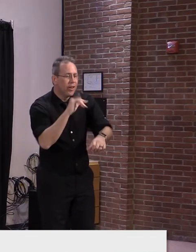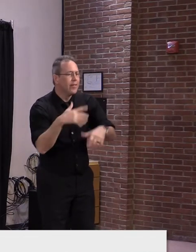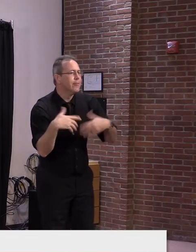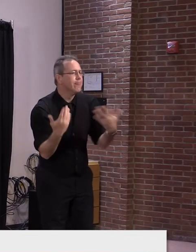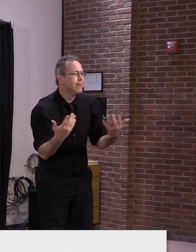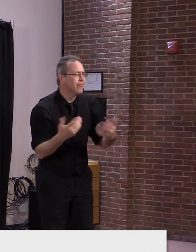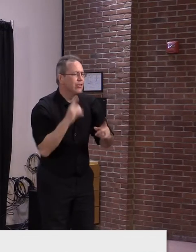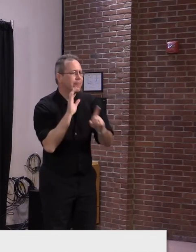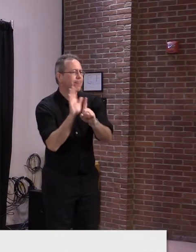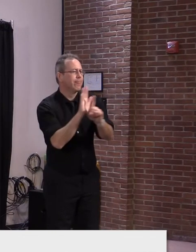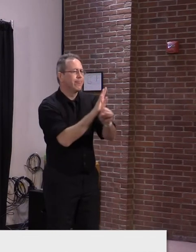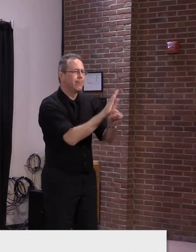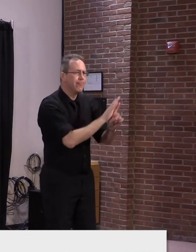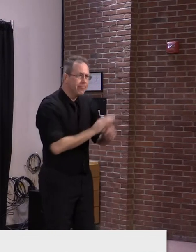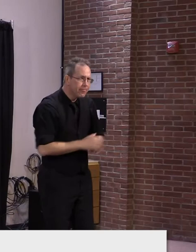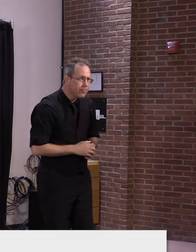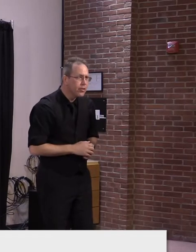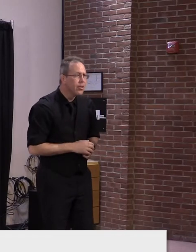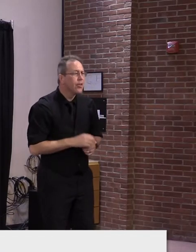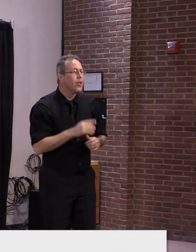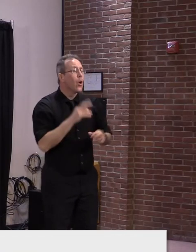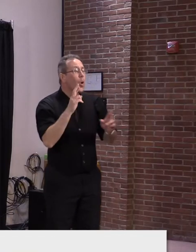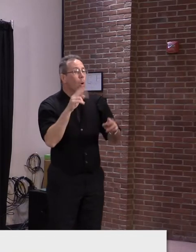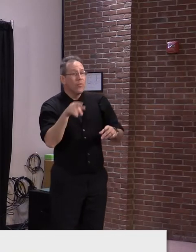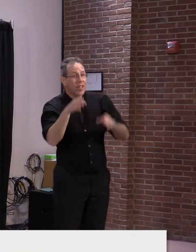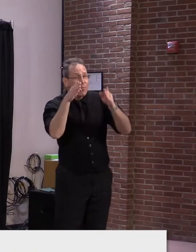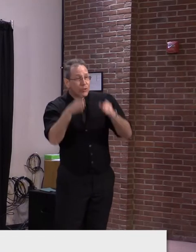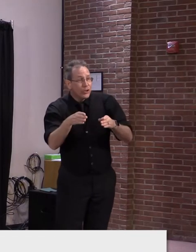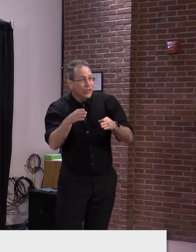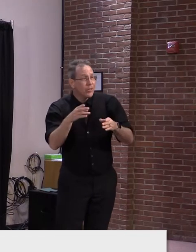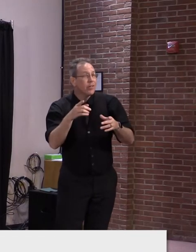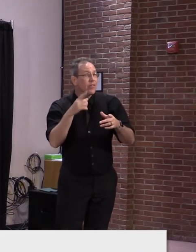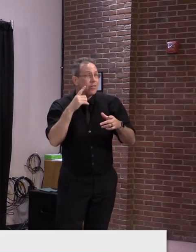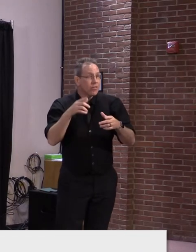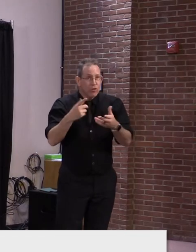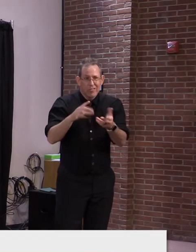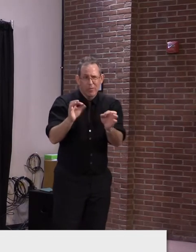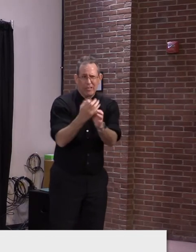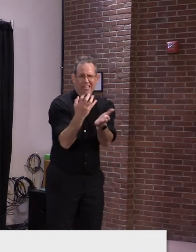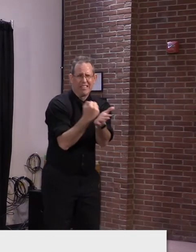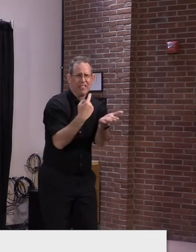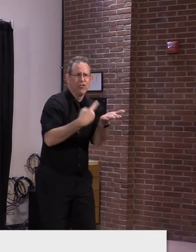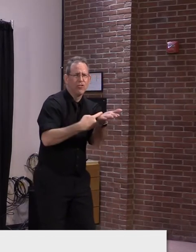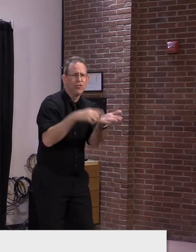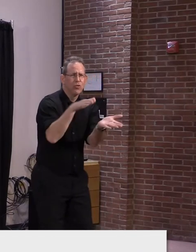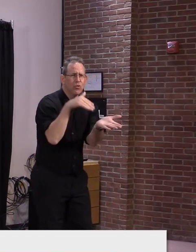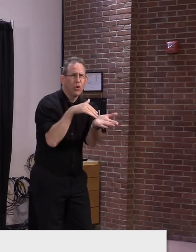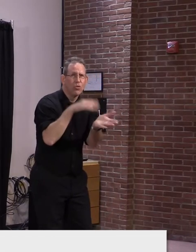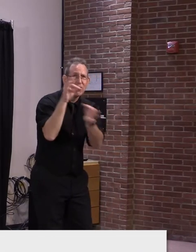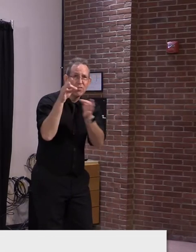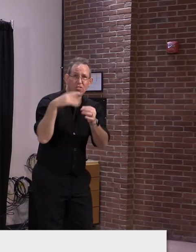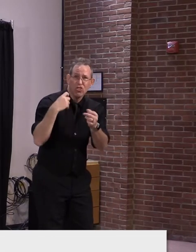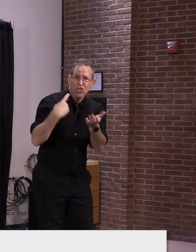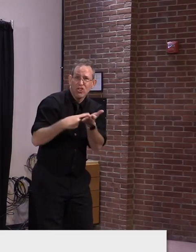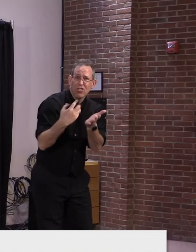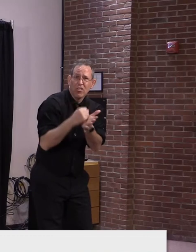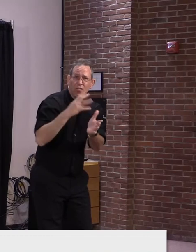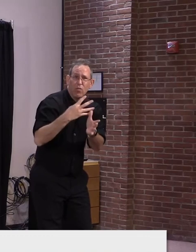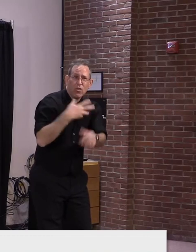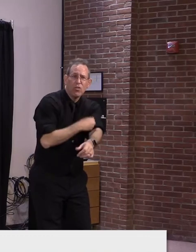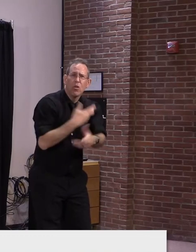Obviously, hopefully the individual has discussed this with their own healthcare provider so they can put it in the context